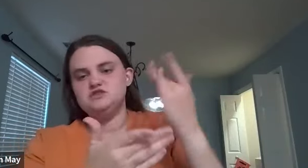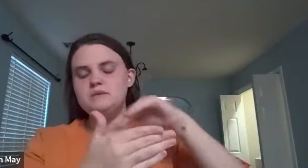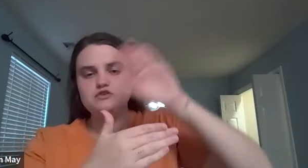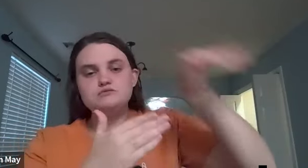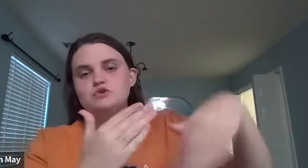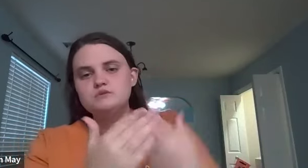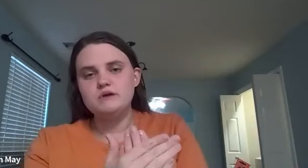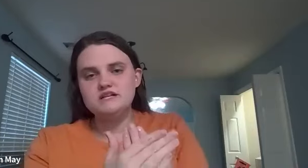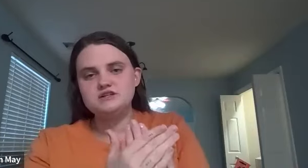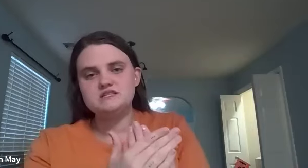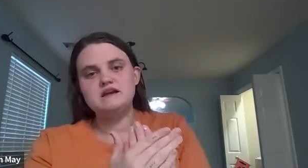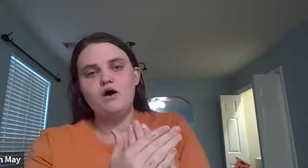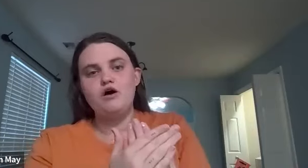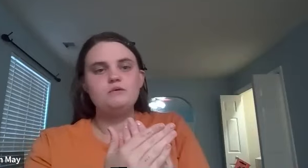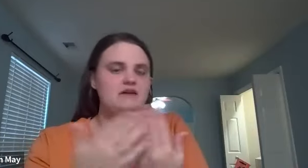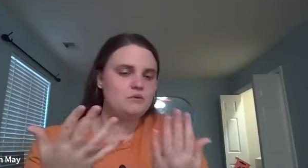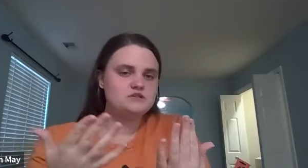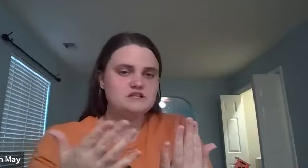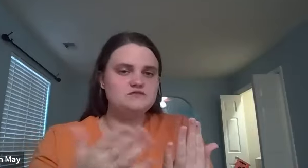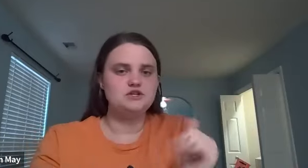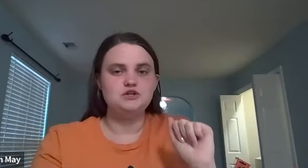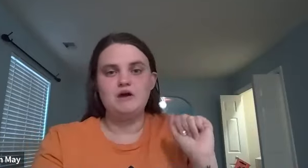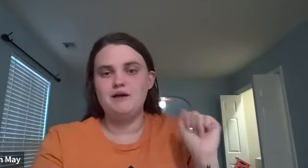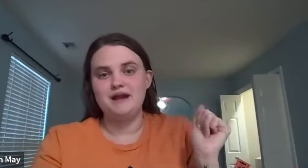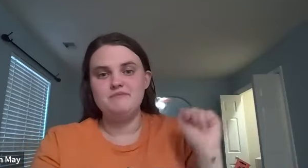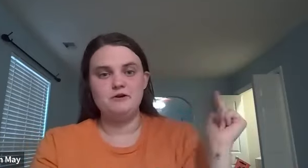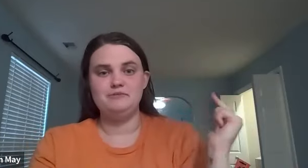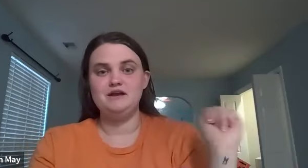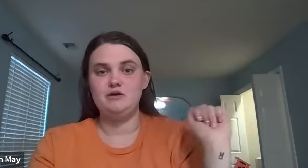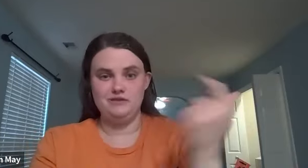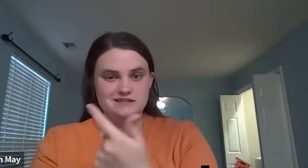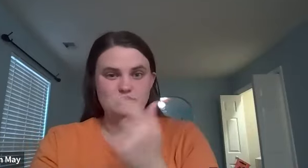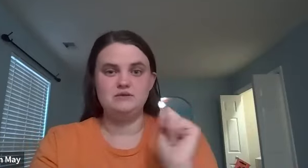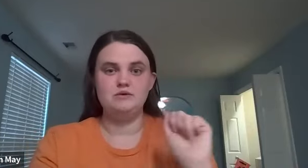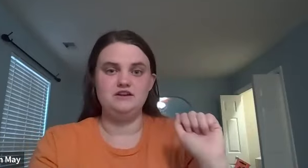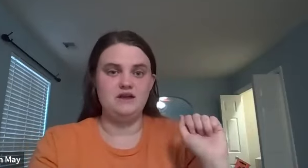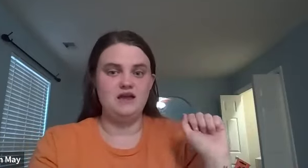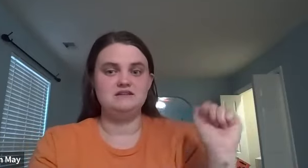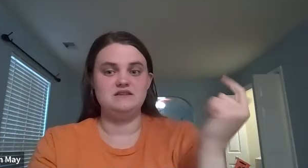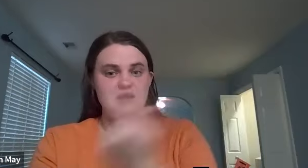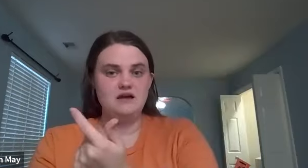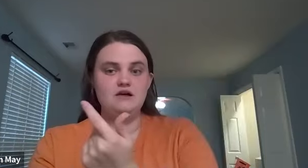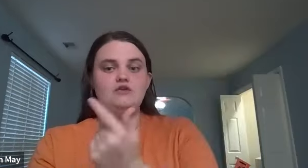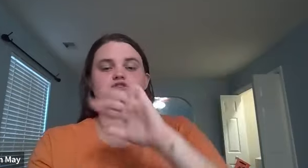So, I mean, there's multiple ways you can sign all, whatever works best for you. I mean, I'm very big on this one where I do the A to the L. There's